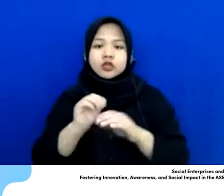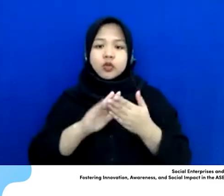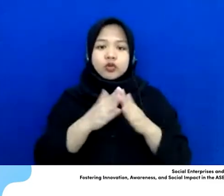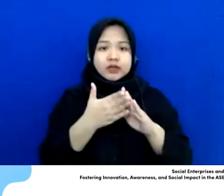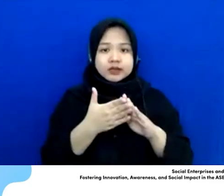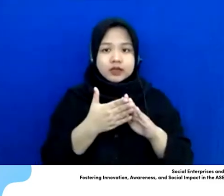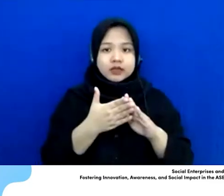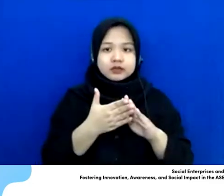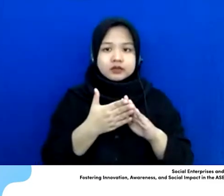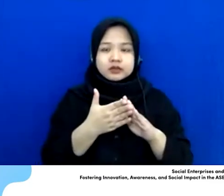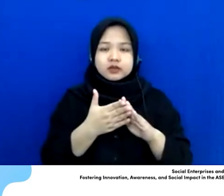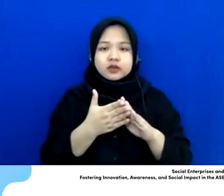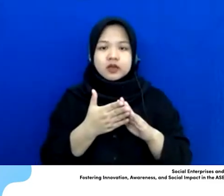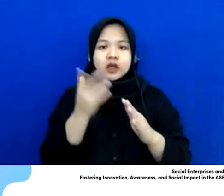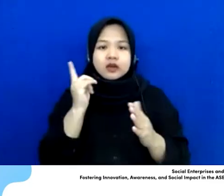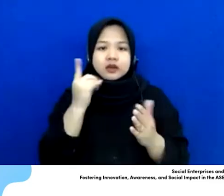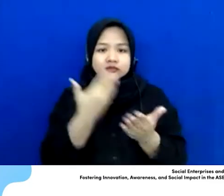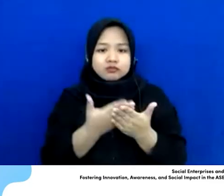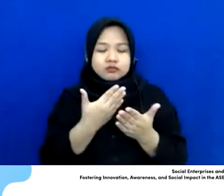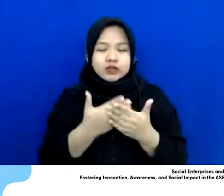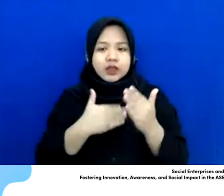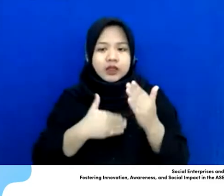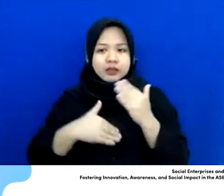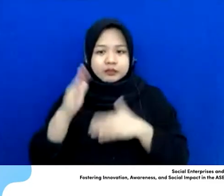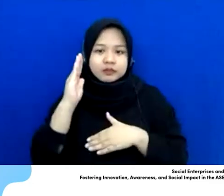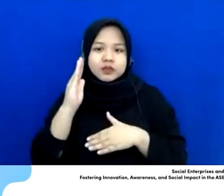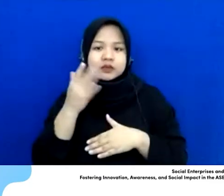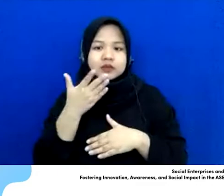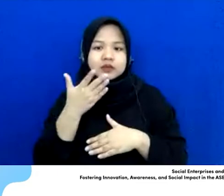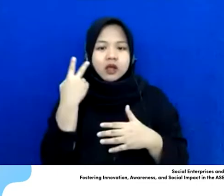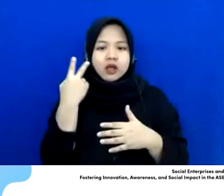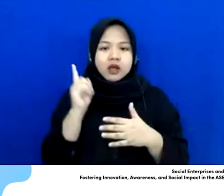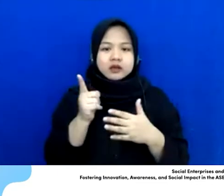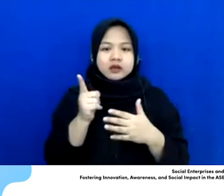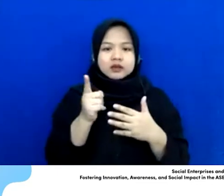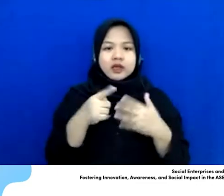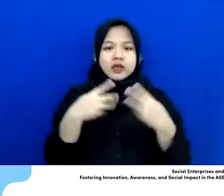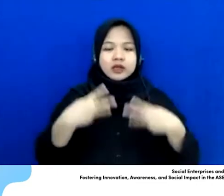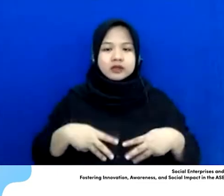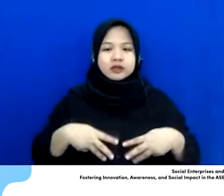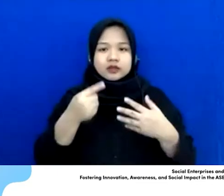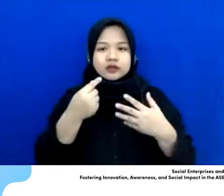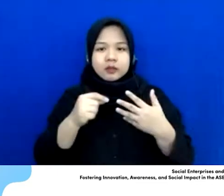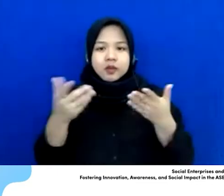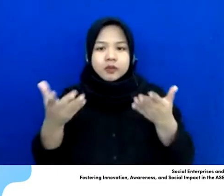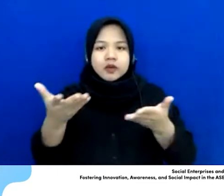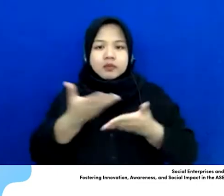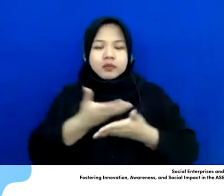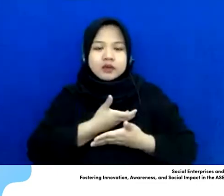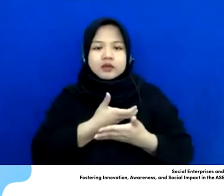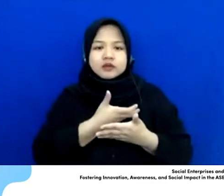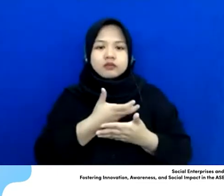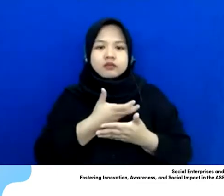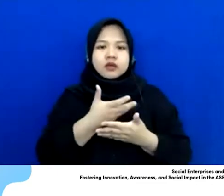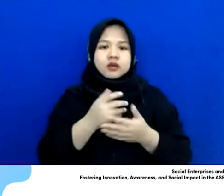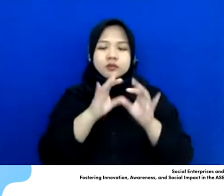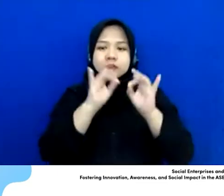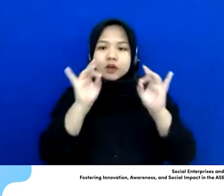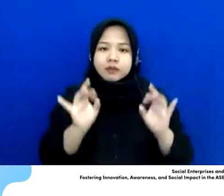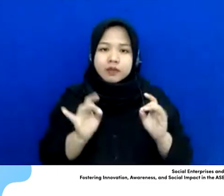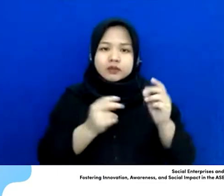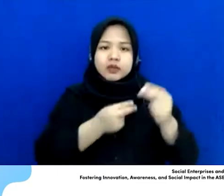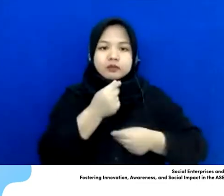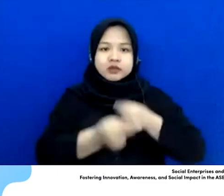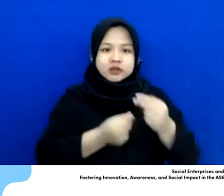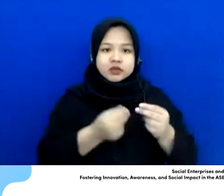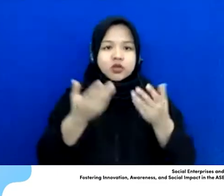the more evidence they have that they are value-adding, you know, employees to any business. Max has